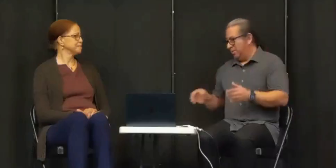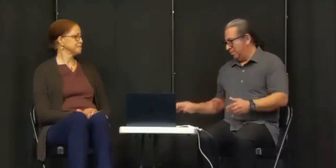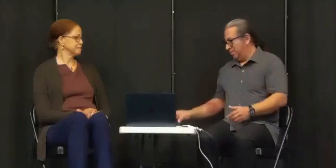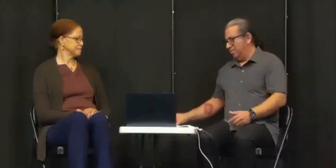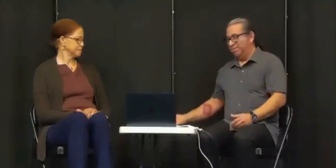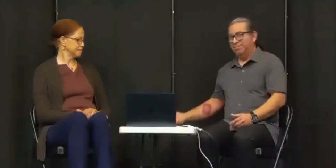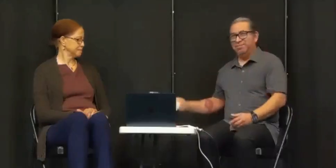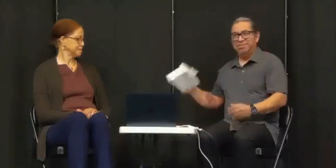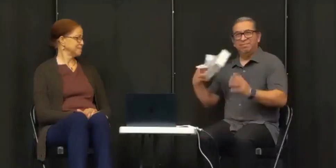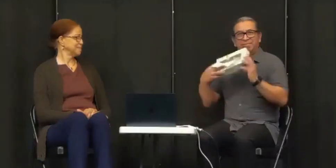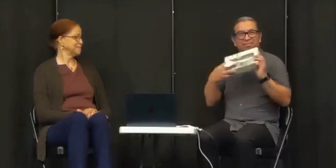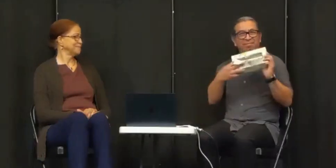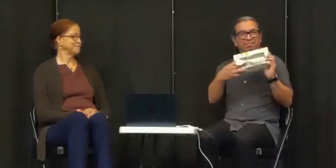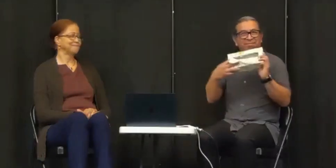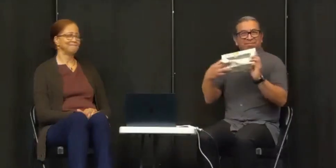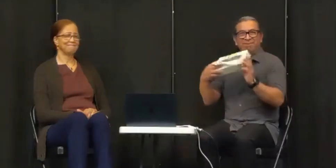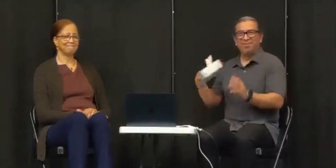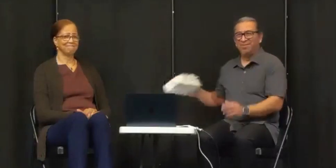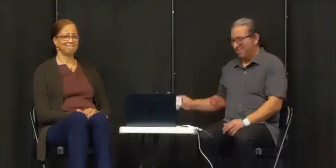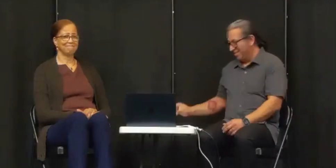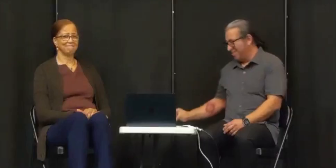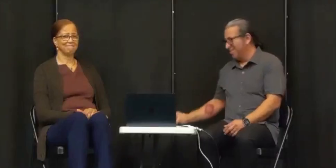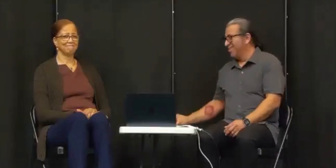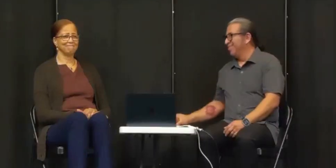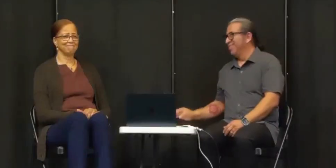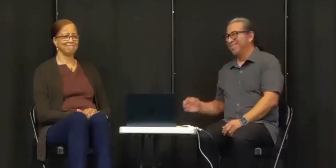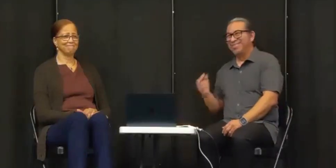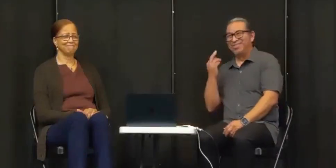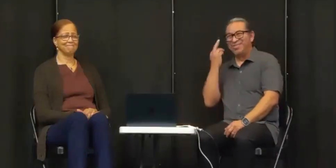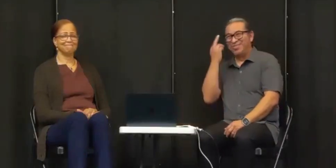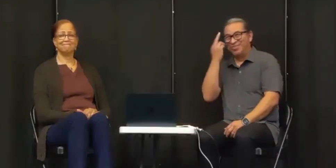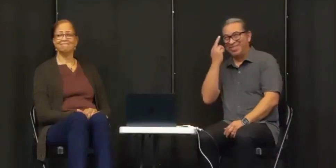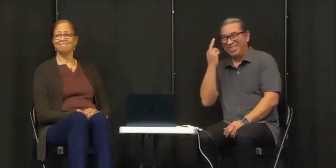I have to get to my office and bring my tissues.